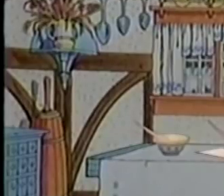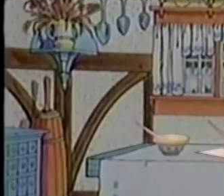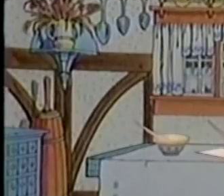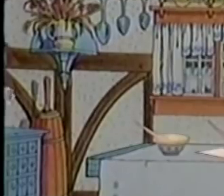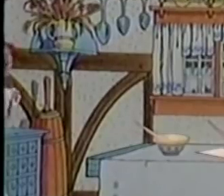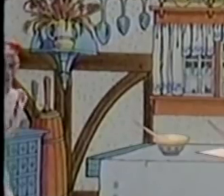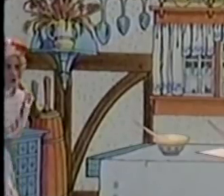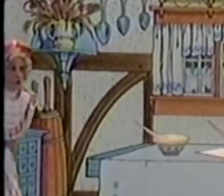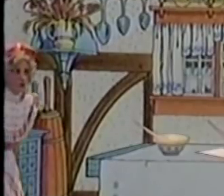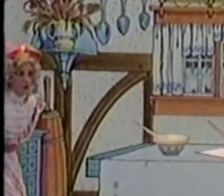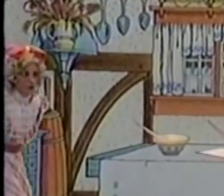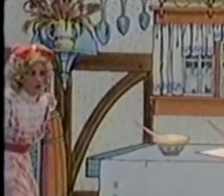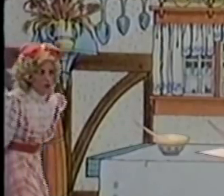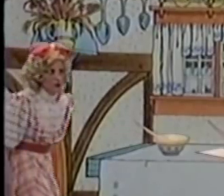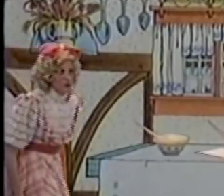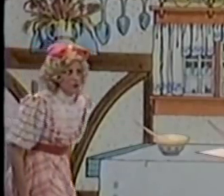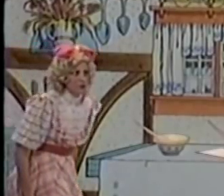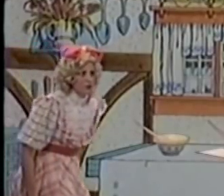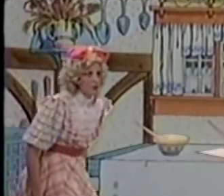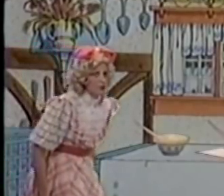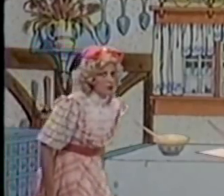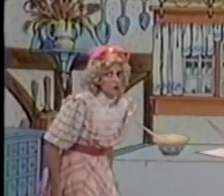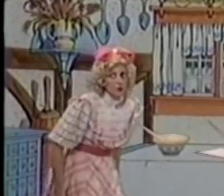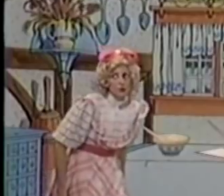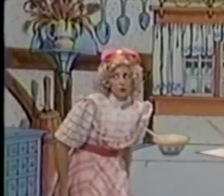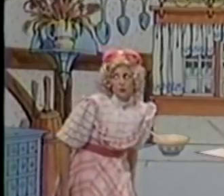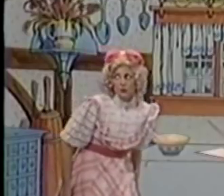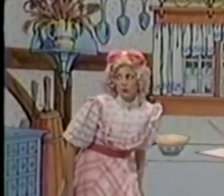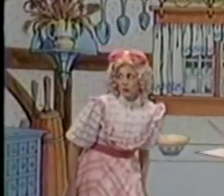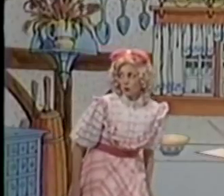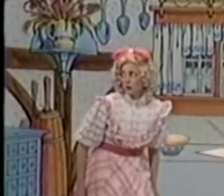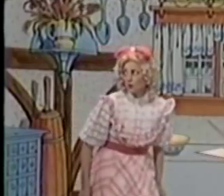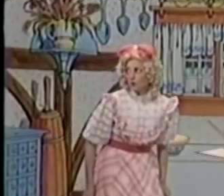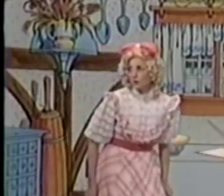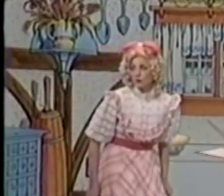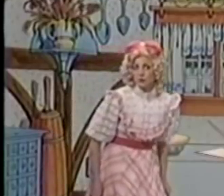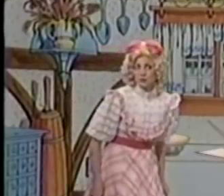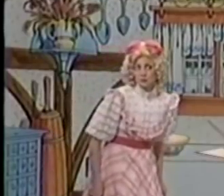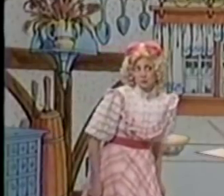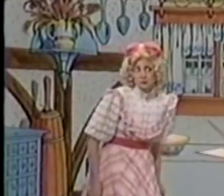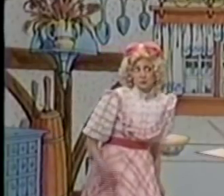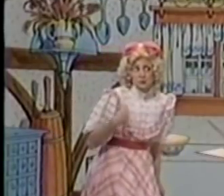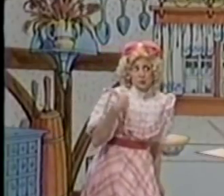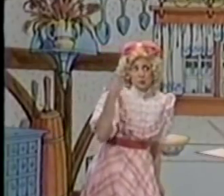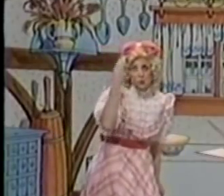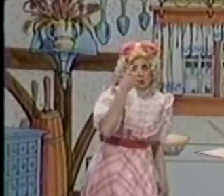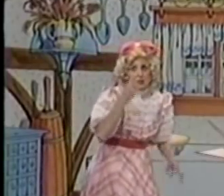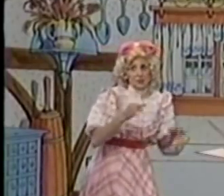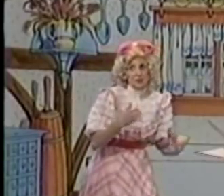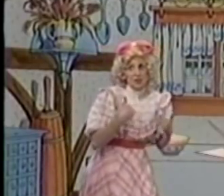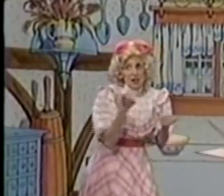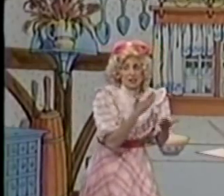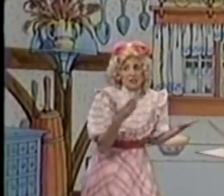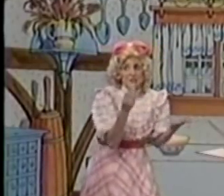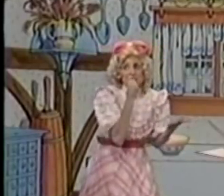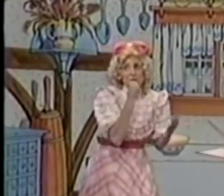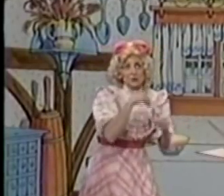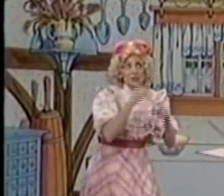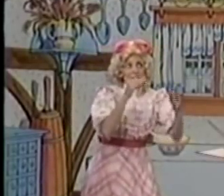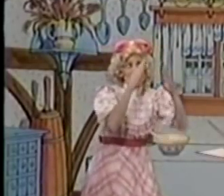When Goldilocks got into the house, she realized that she was very hungry. I wonder if there's anything to eat in